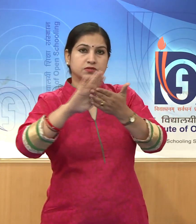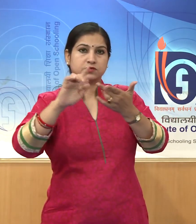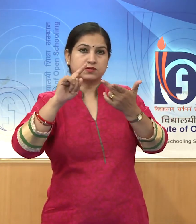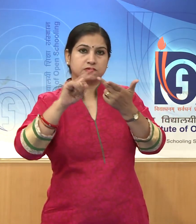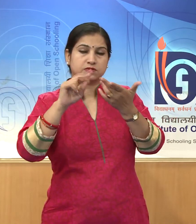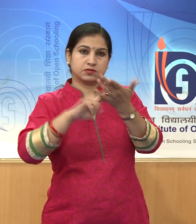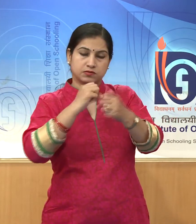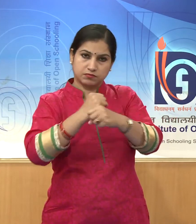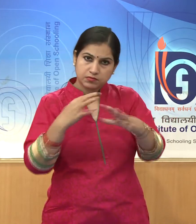aquatint,